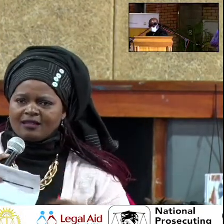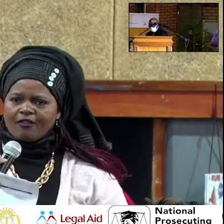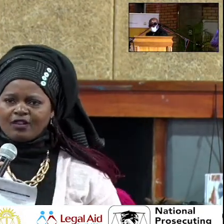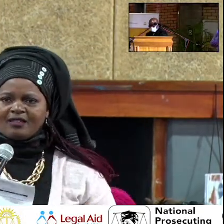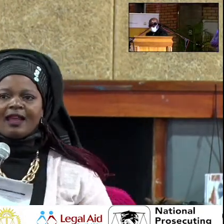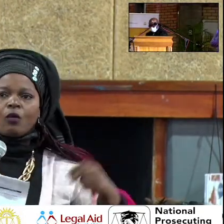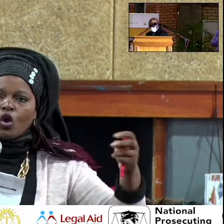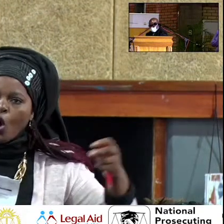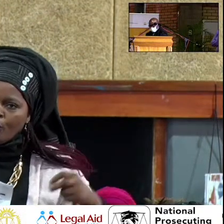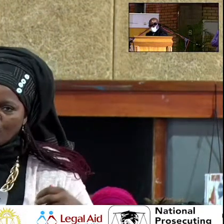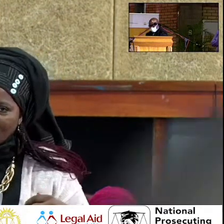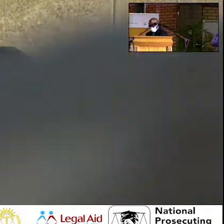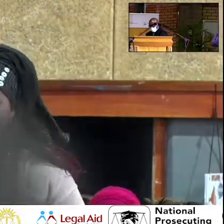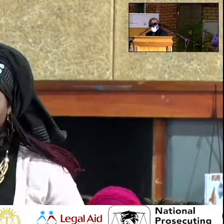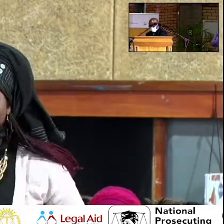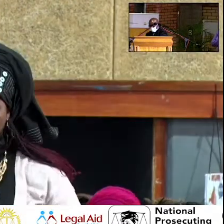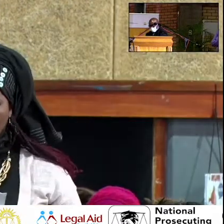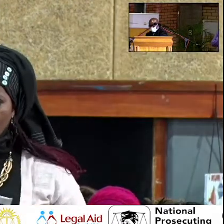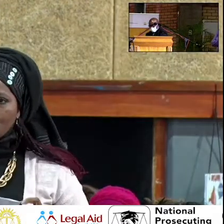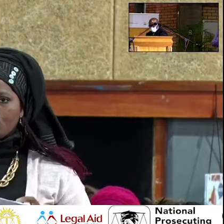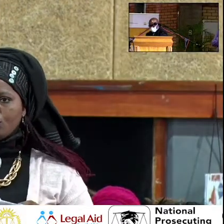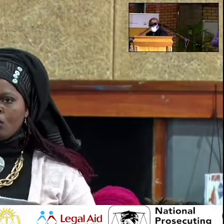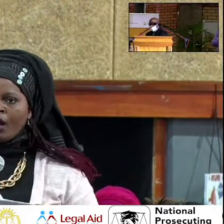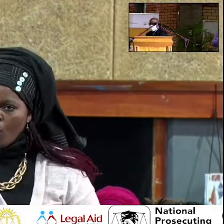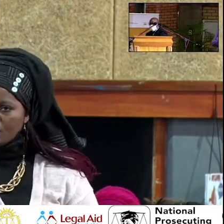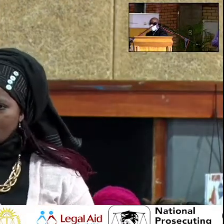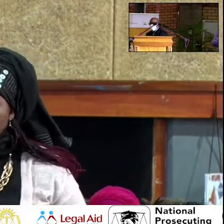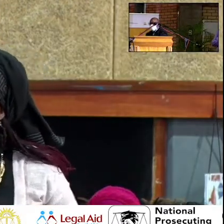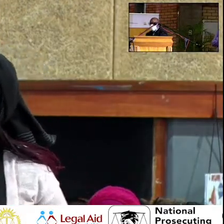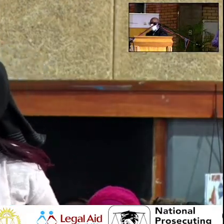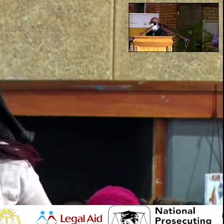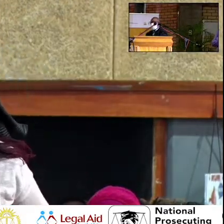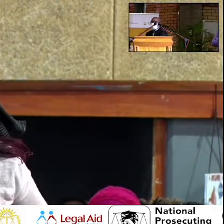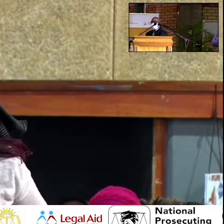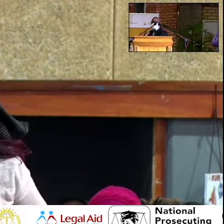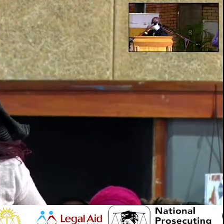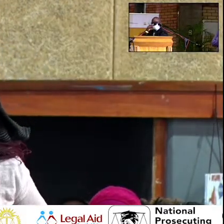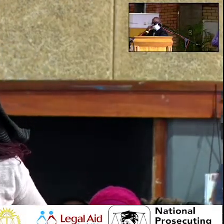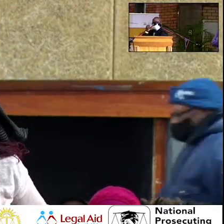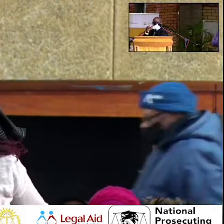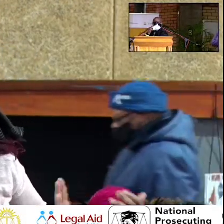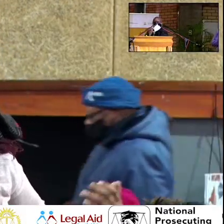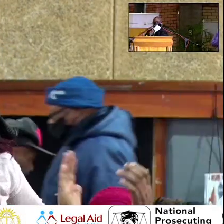azise service kwi-community yethu. Enkosi umhlali ngaphambi.